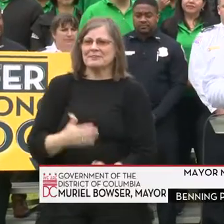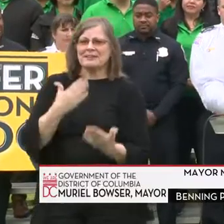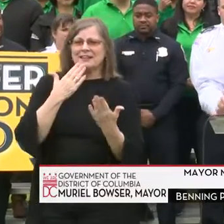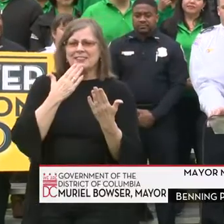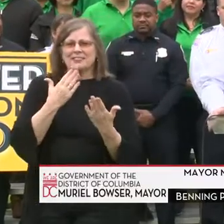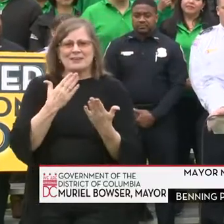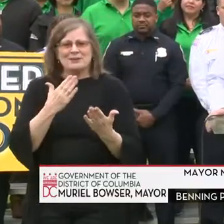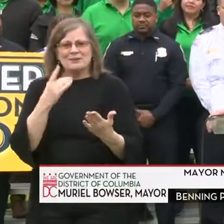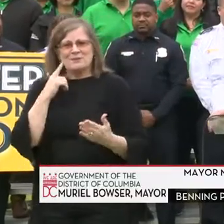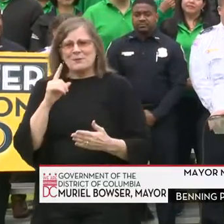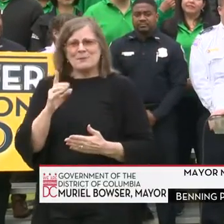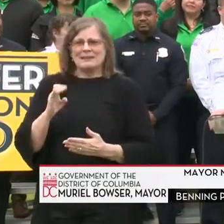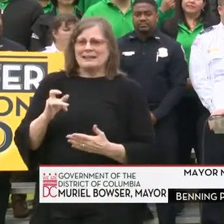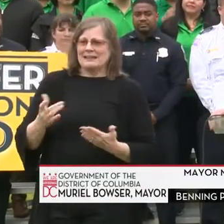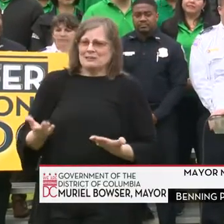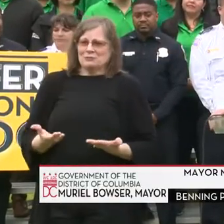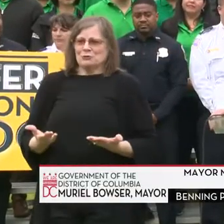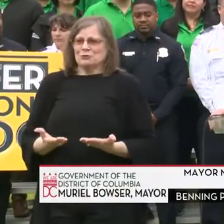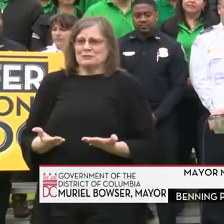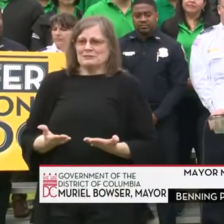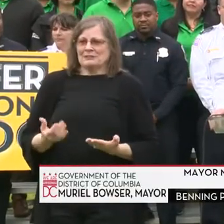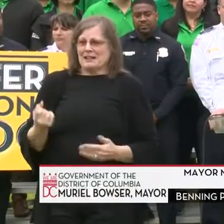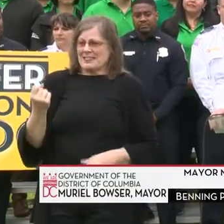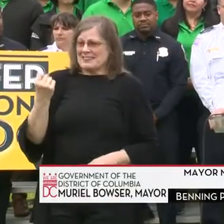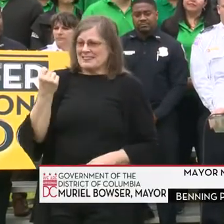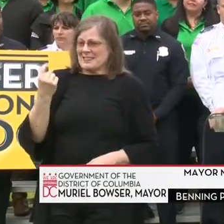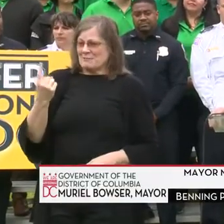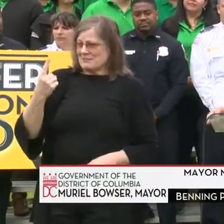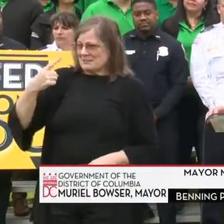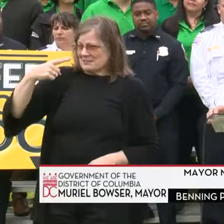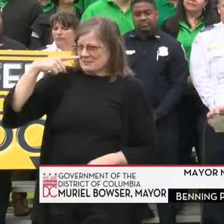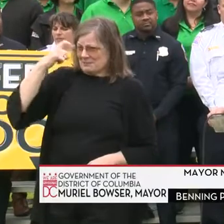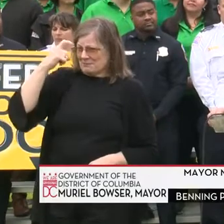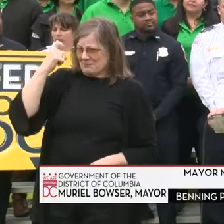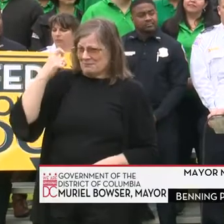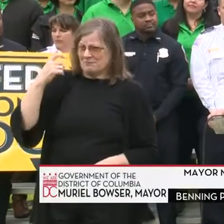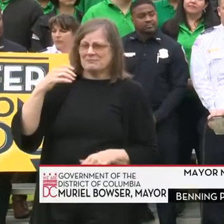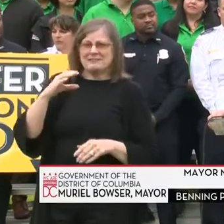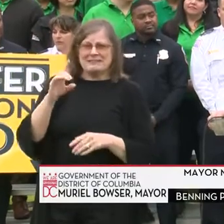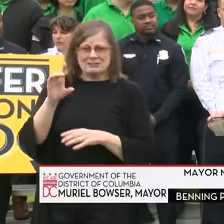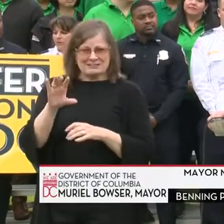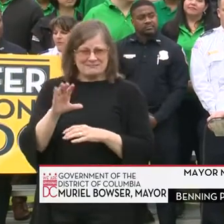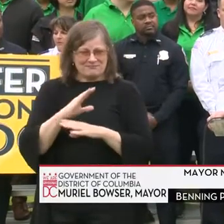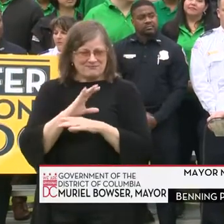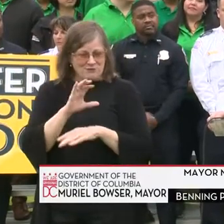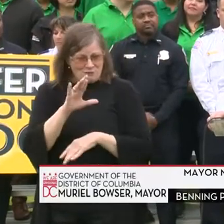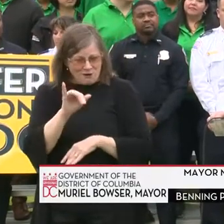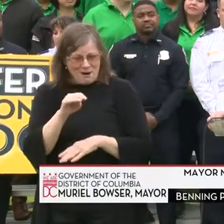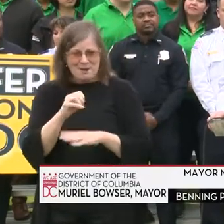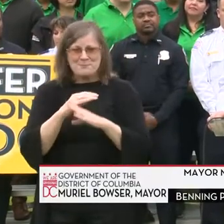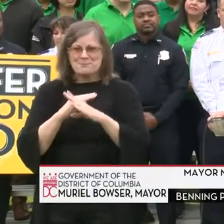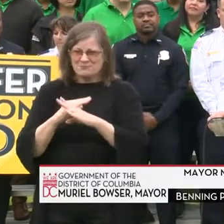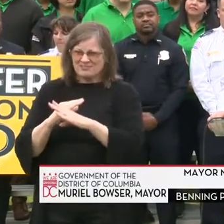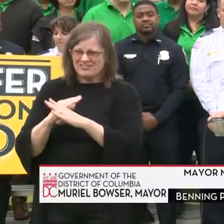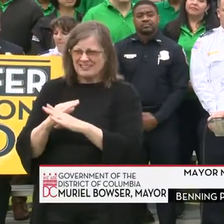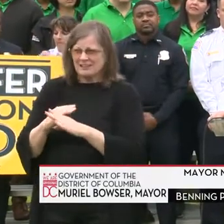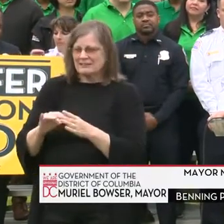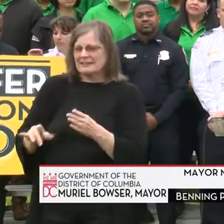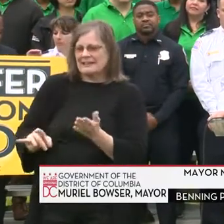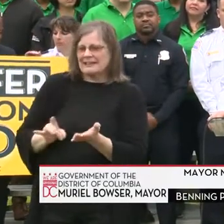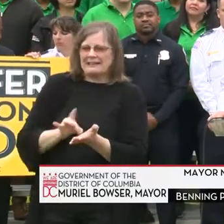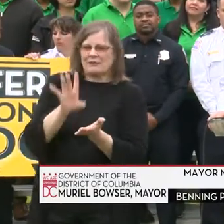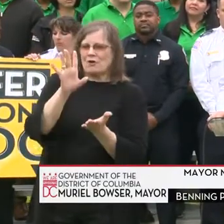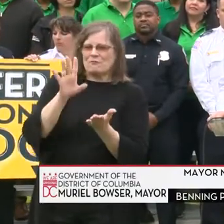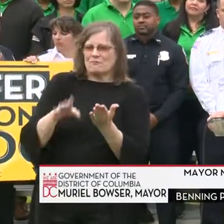being here for MPD's 11th Summer Crime Prevention Initiative kickoff. Our number one goal of the Summer